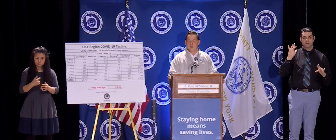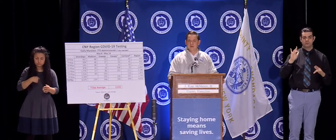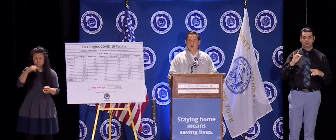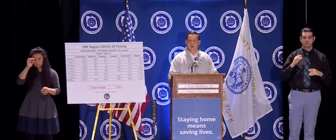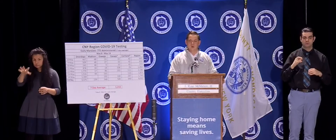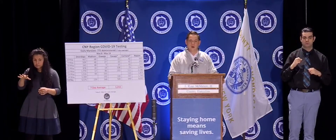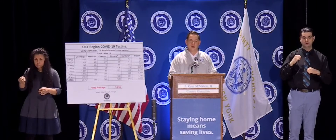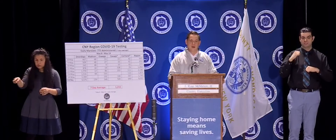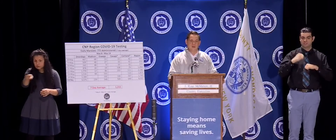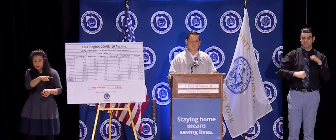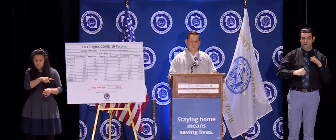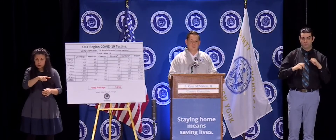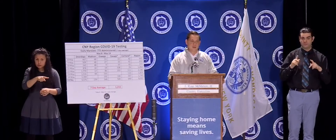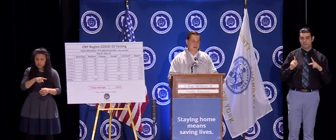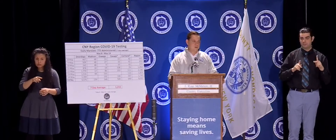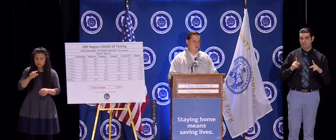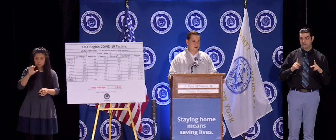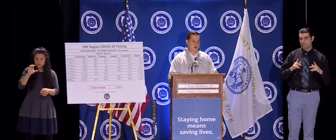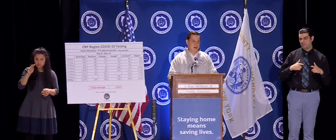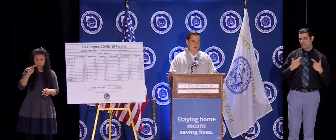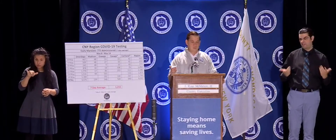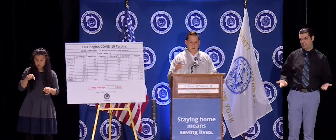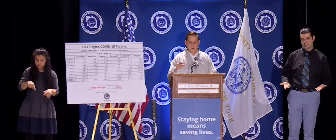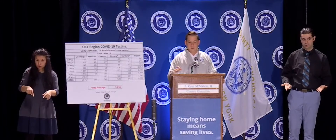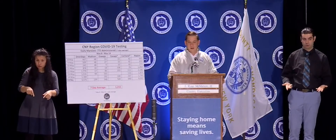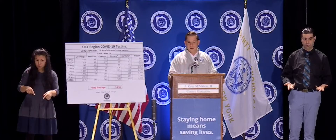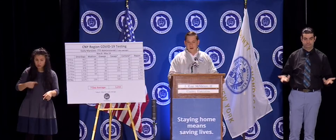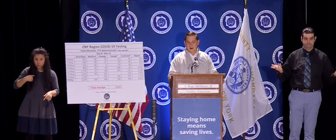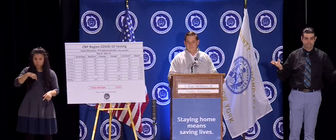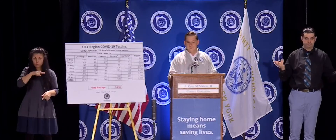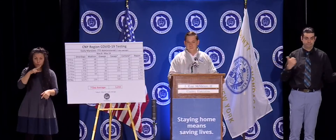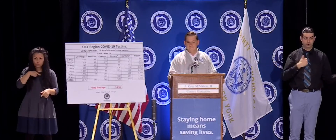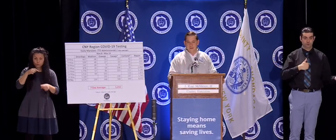live, so they can figure that out. But